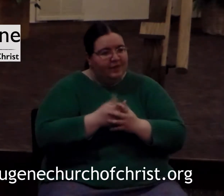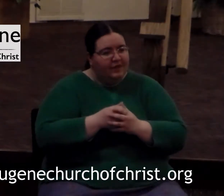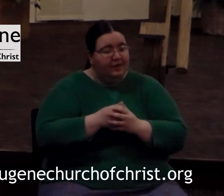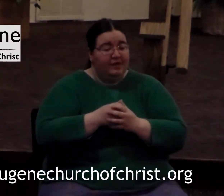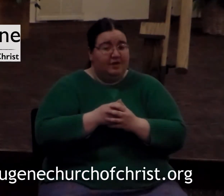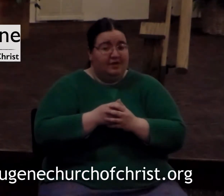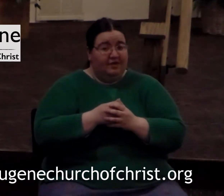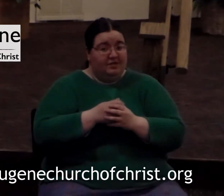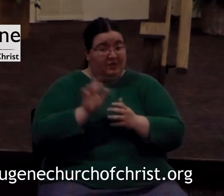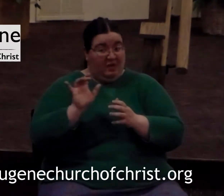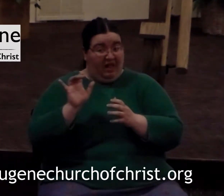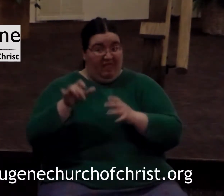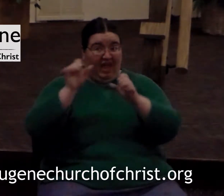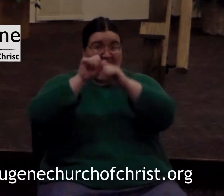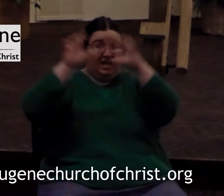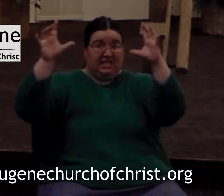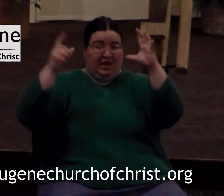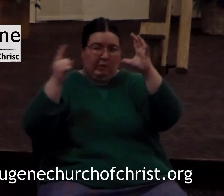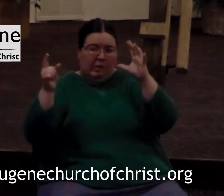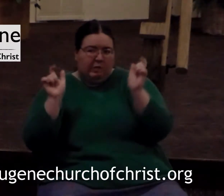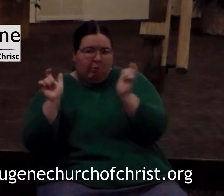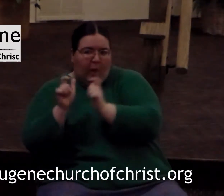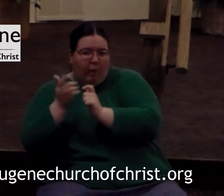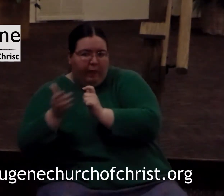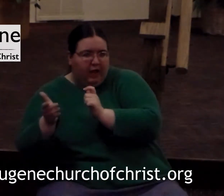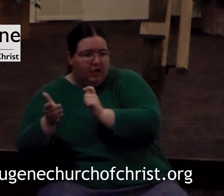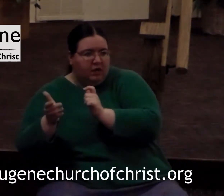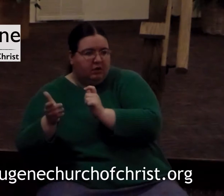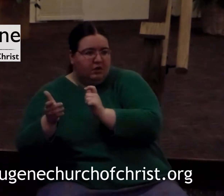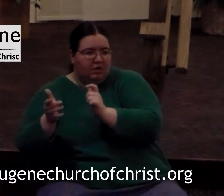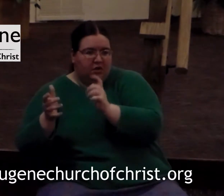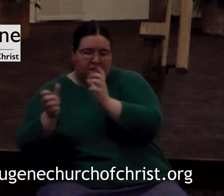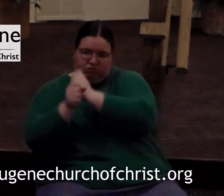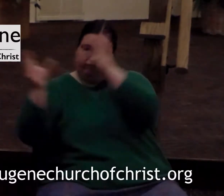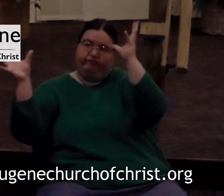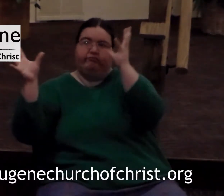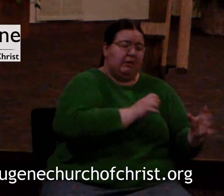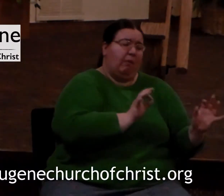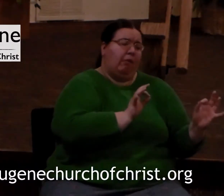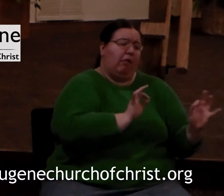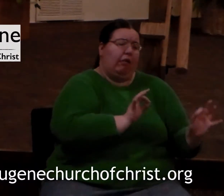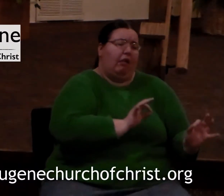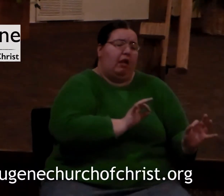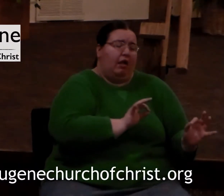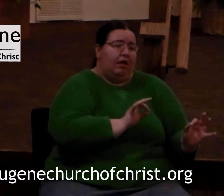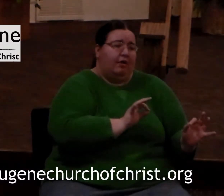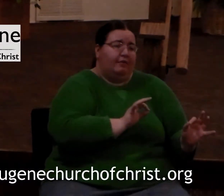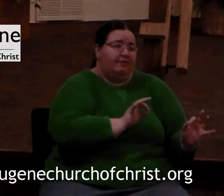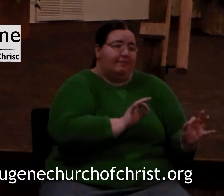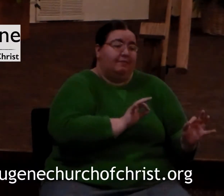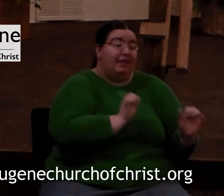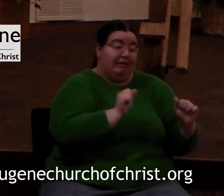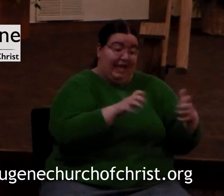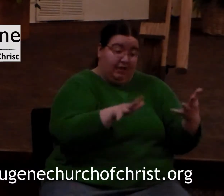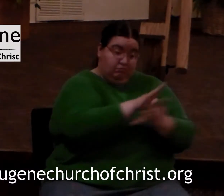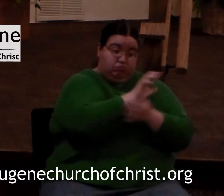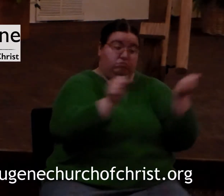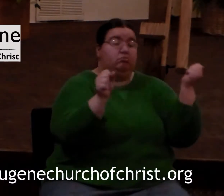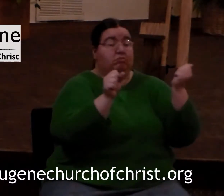take root, we run that same kind of risk of just destroying things. And we will convince ourselves they're not that big a deal, they're not that important, it's